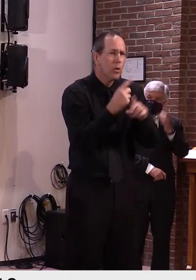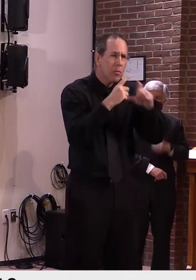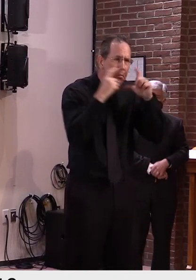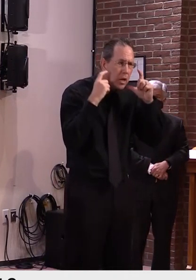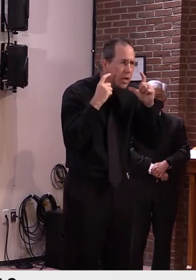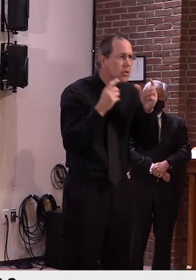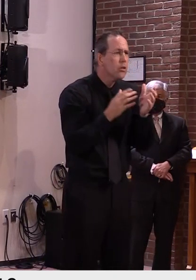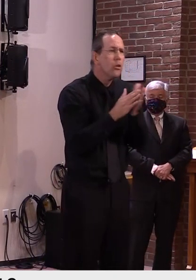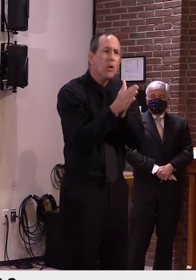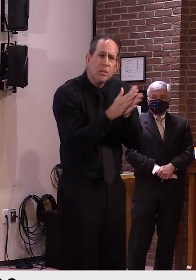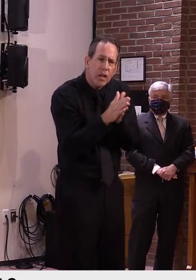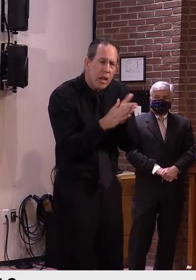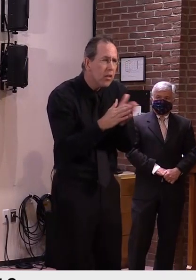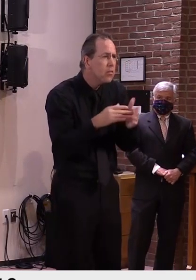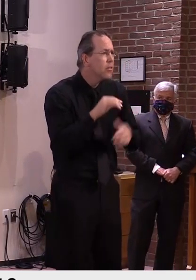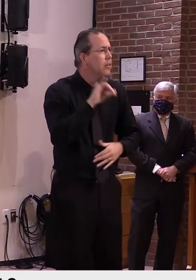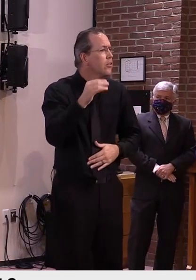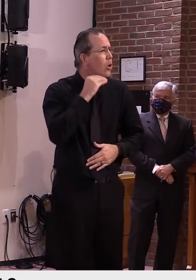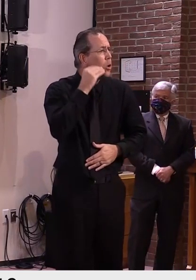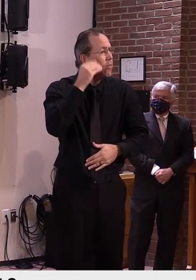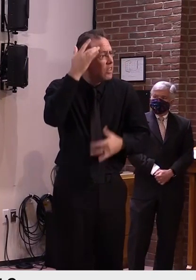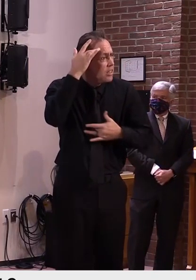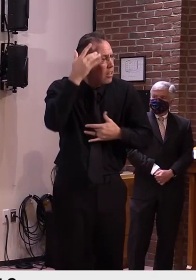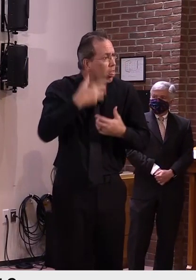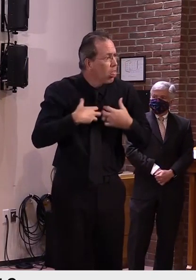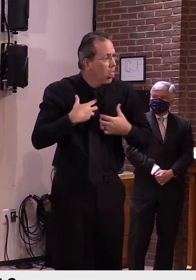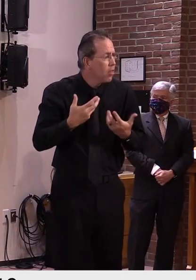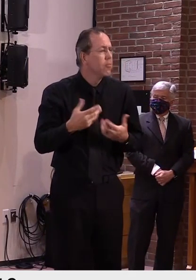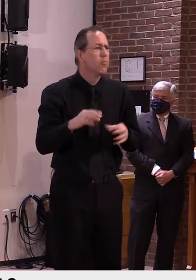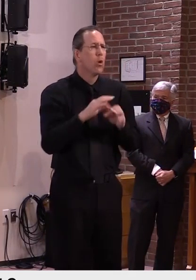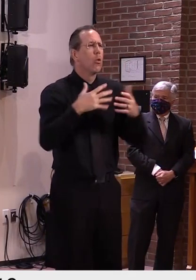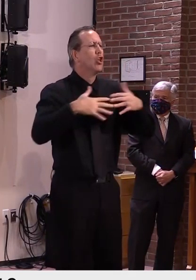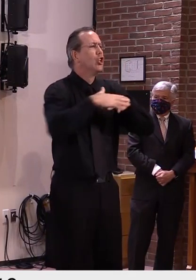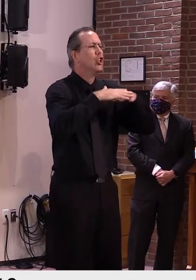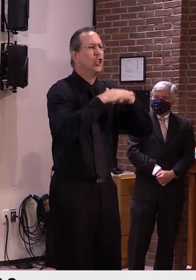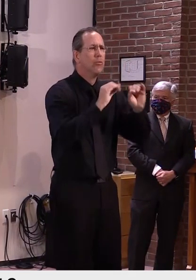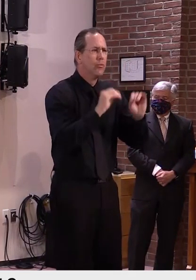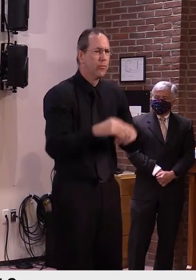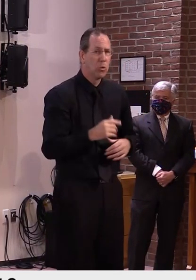a lot. If we continue to do that, I think we'll be okay. Dr. Levine.